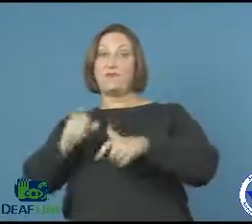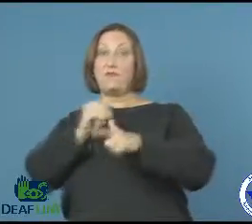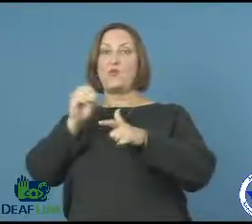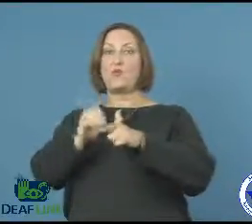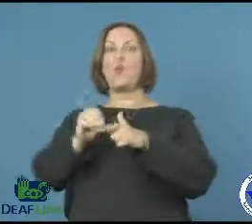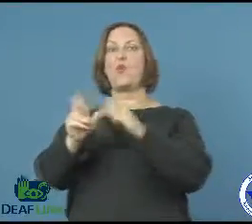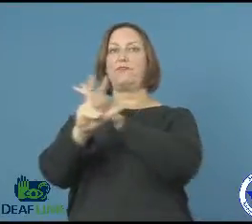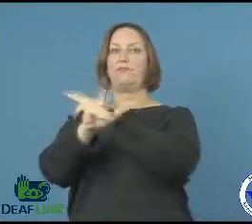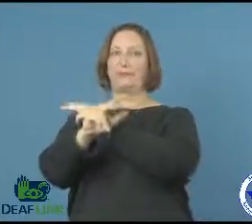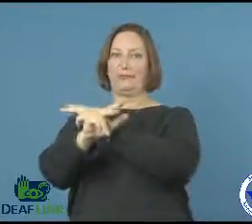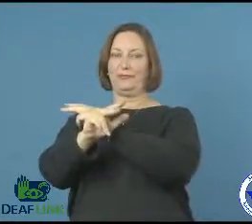service.